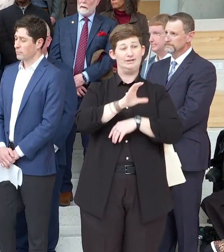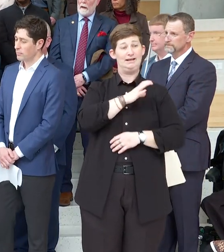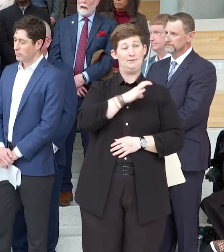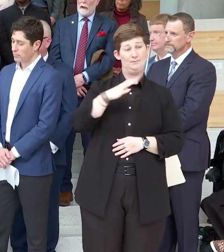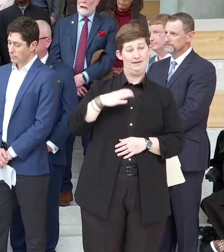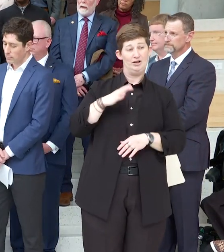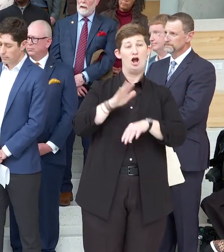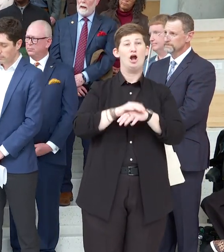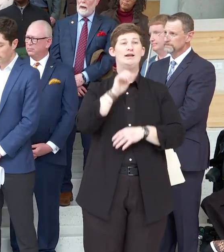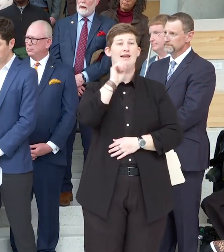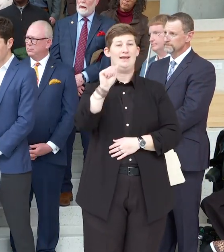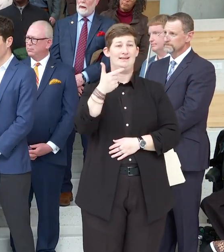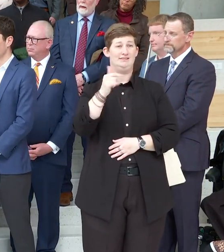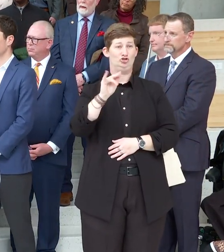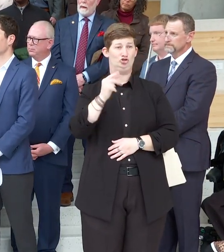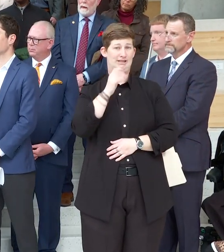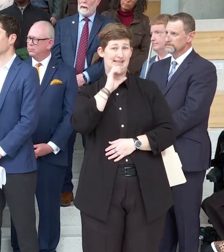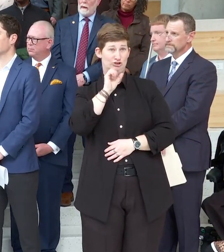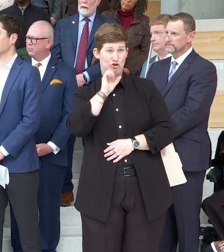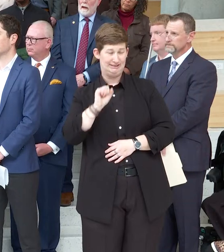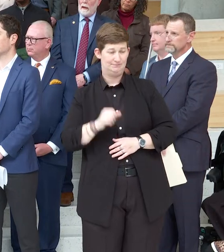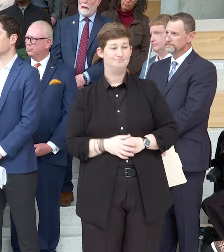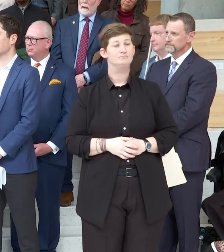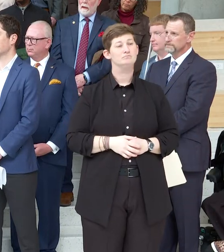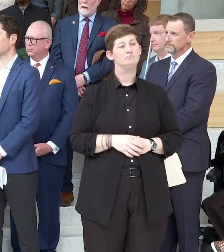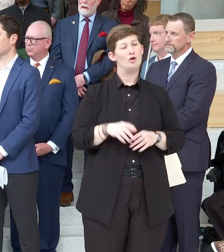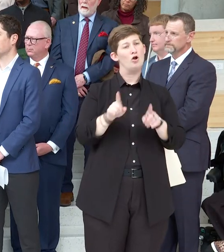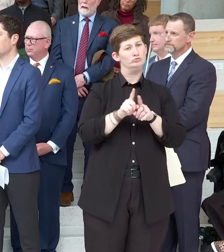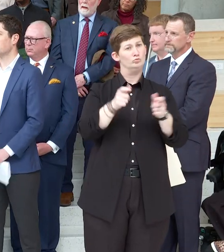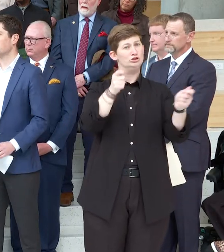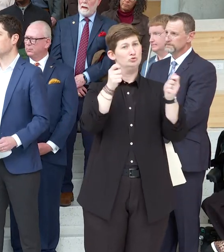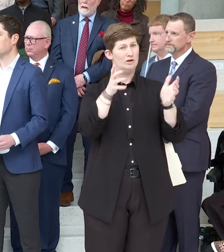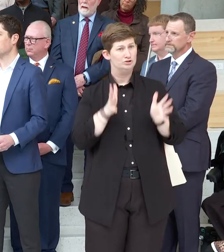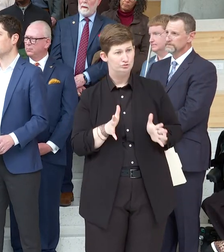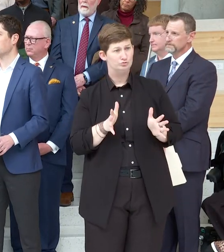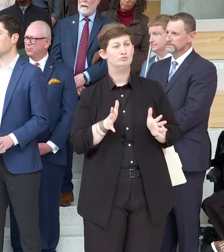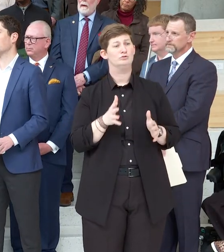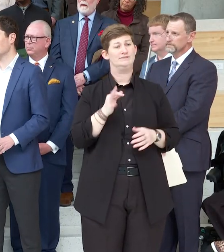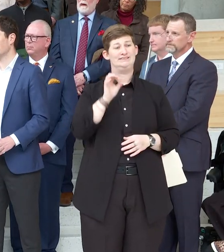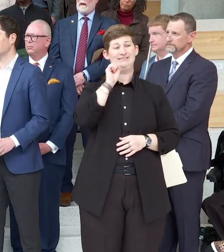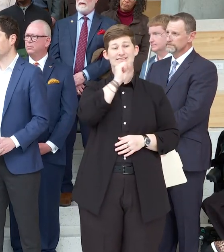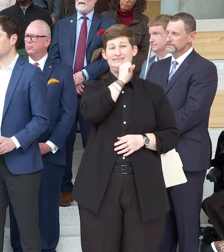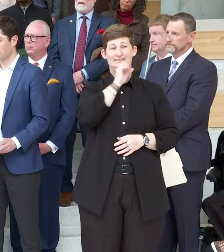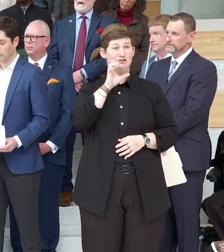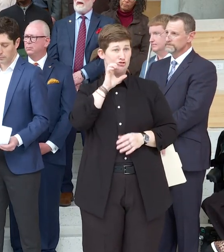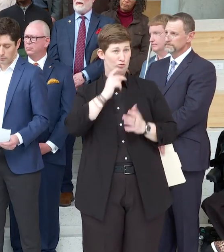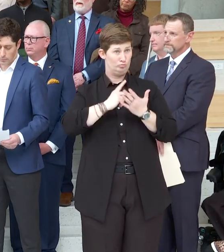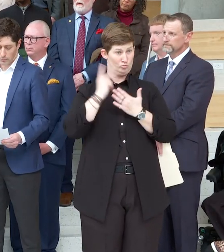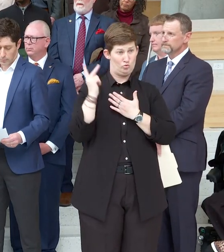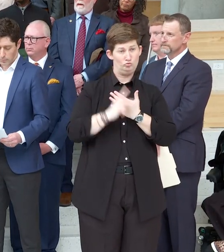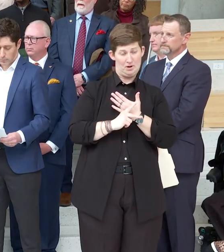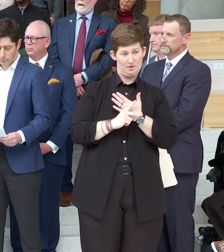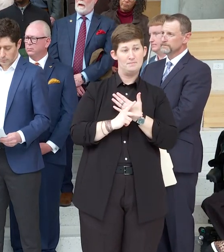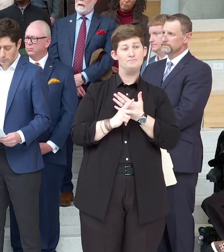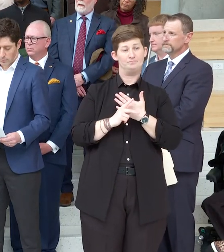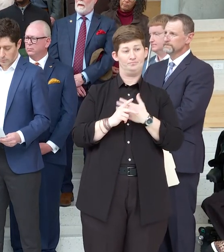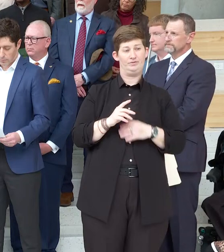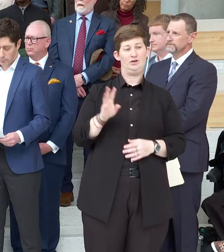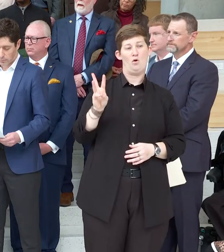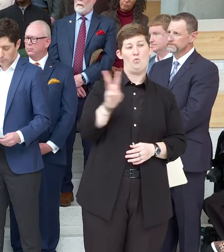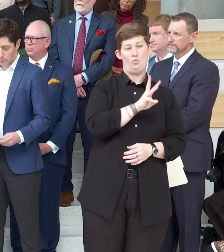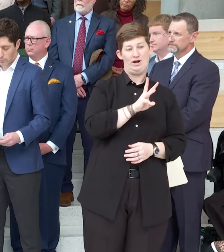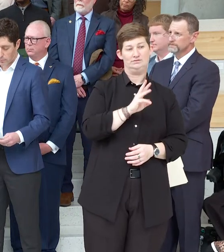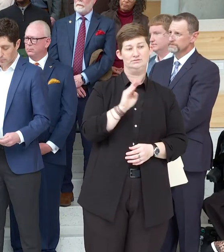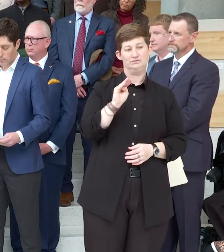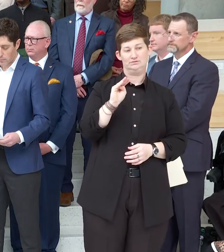Aging, and I am also the director of the Magnet Senior Program at Westminster Presbyterian Church, where it